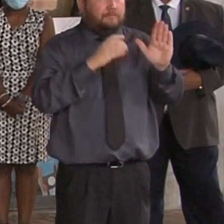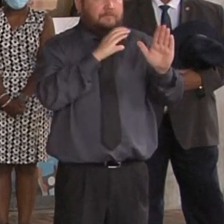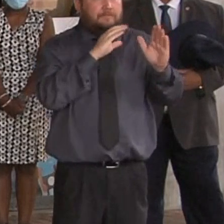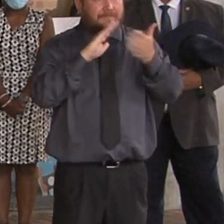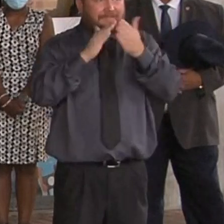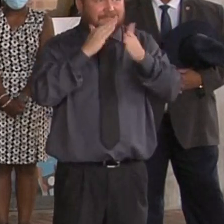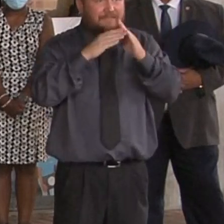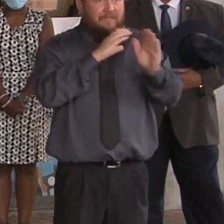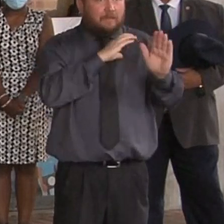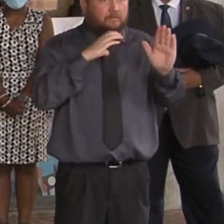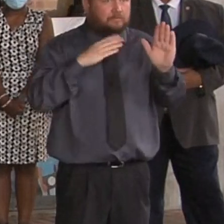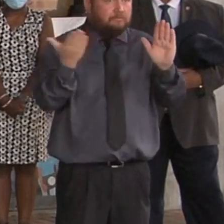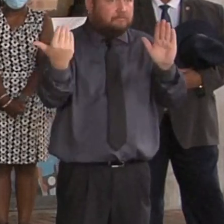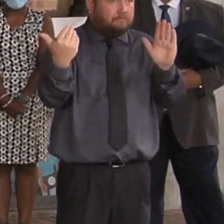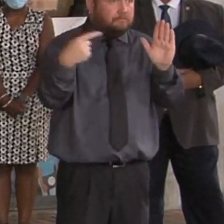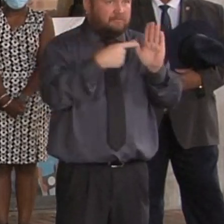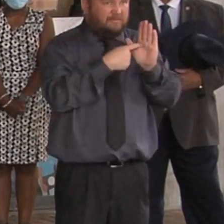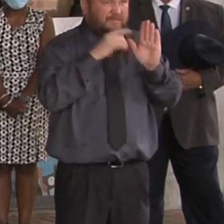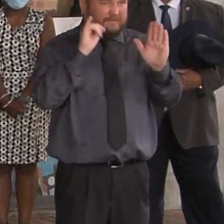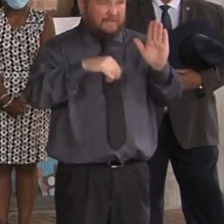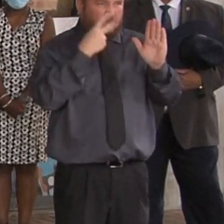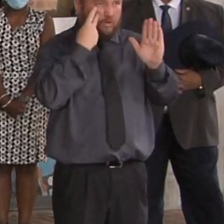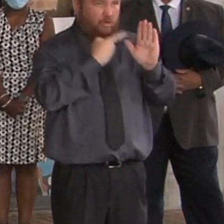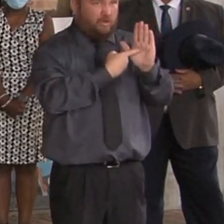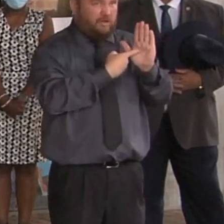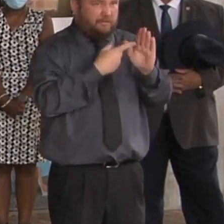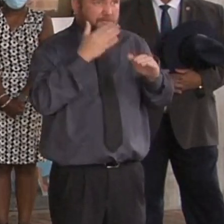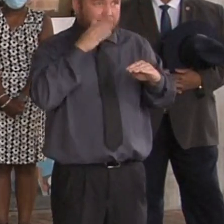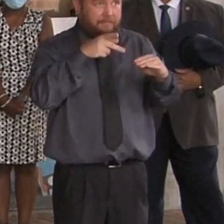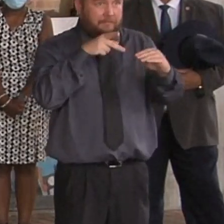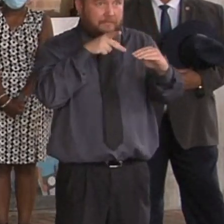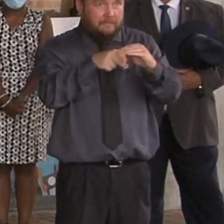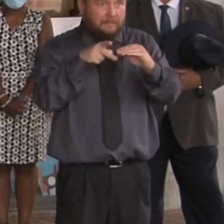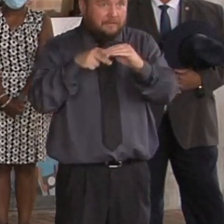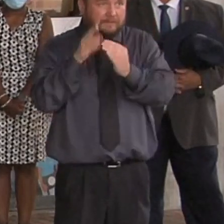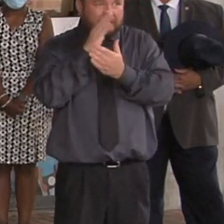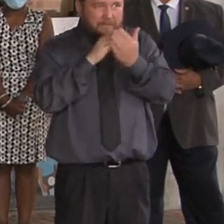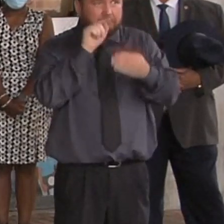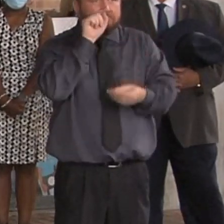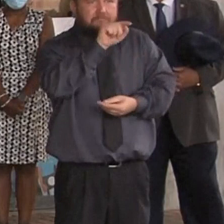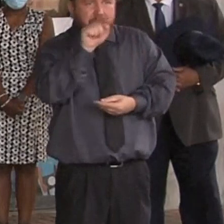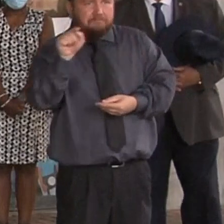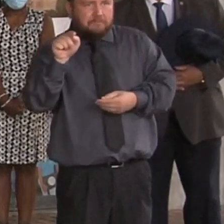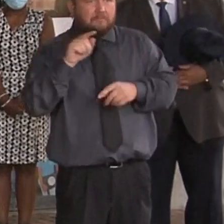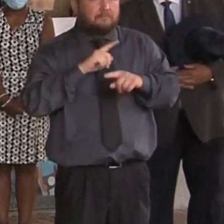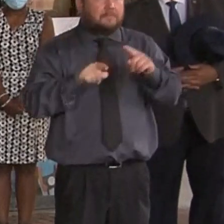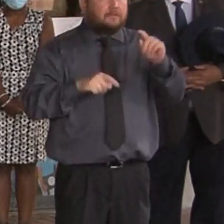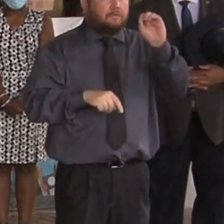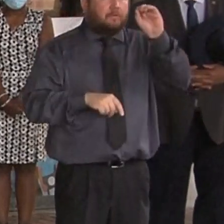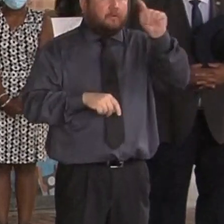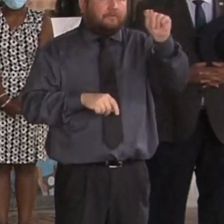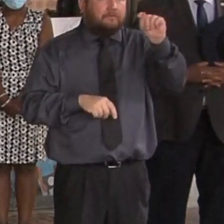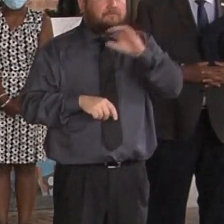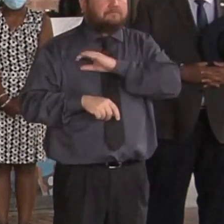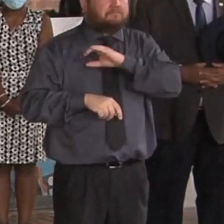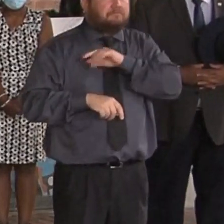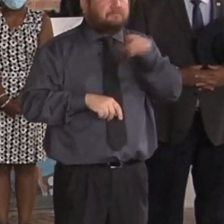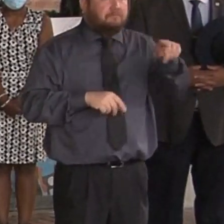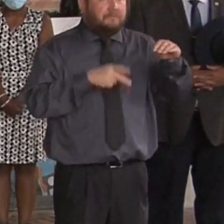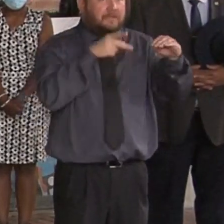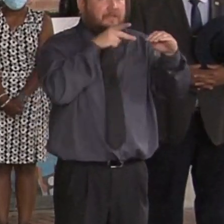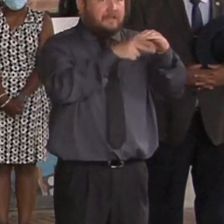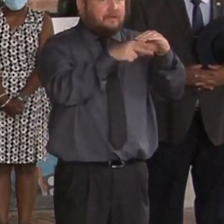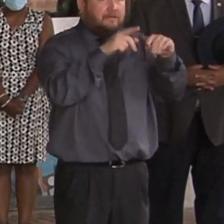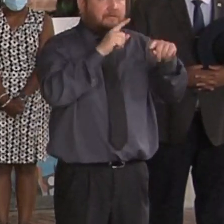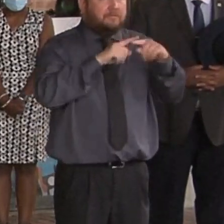being reinvested, so it's not technically a cut from the bottom line. And the state still hasn't done their budget yet. So